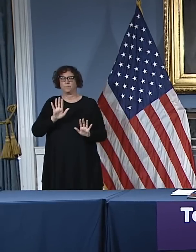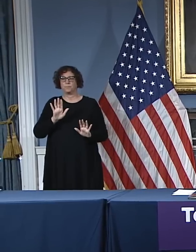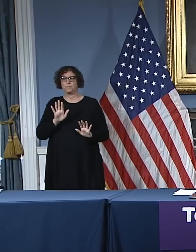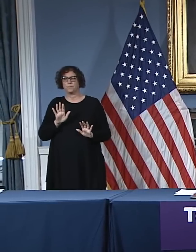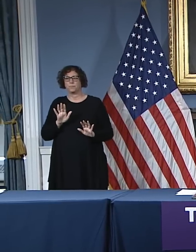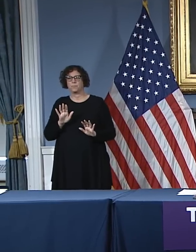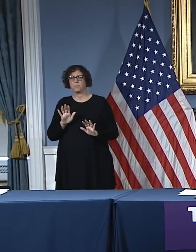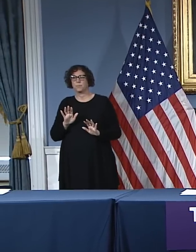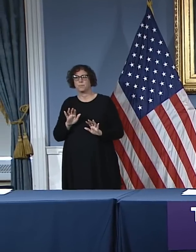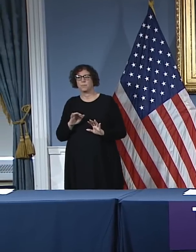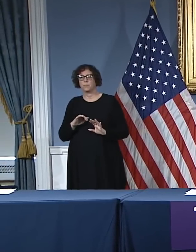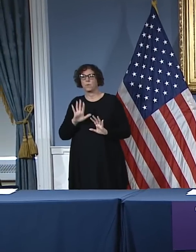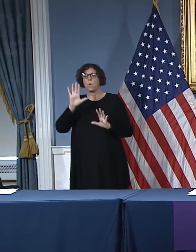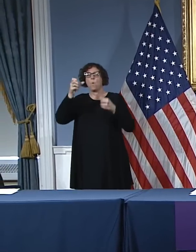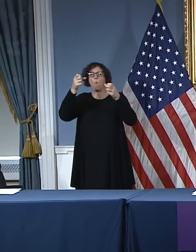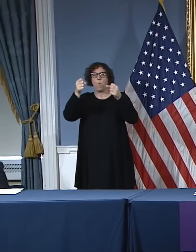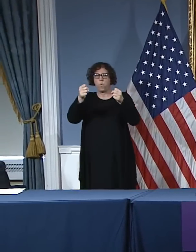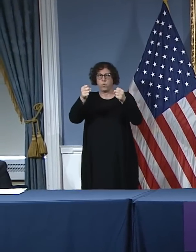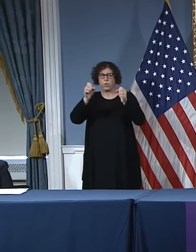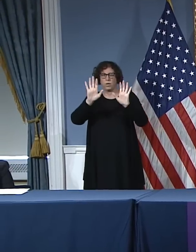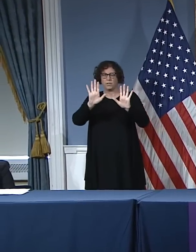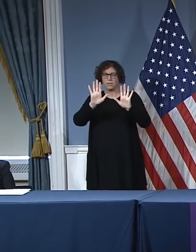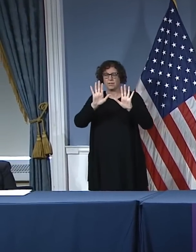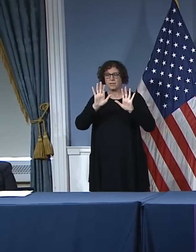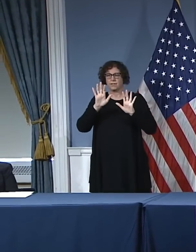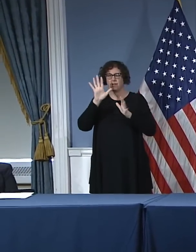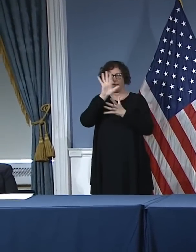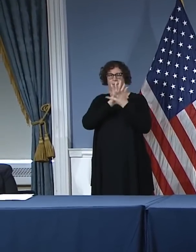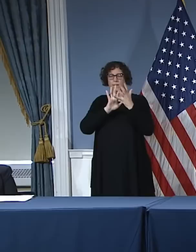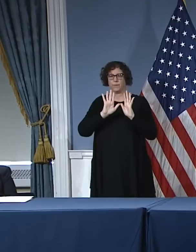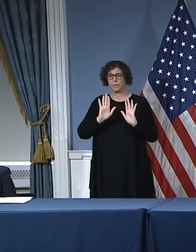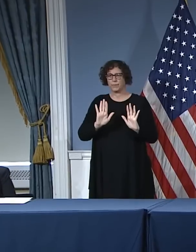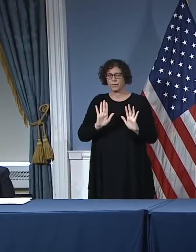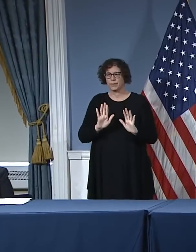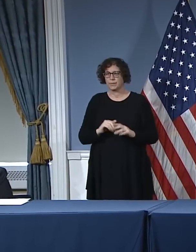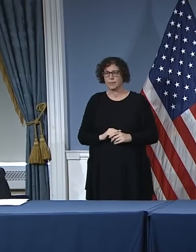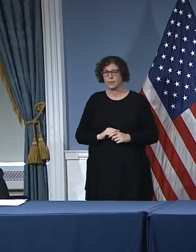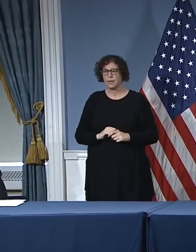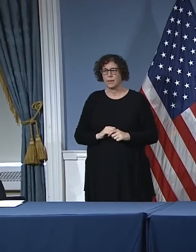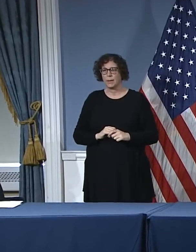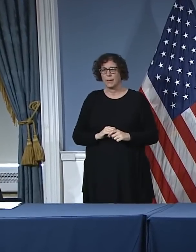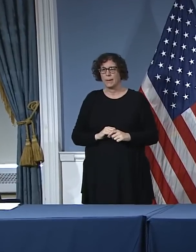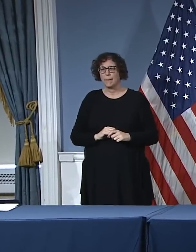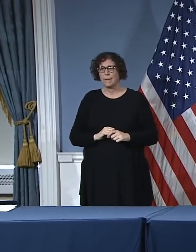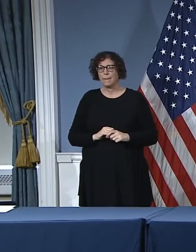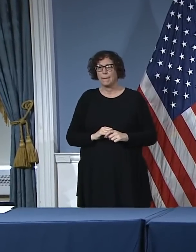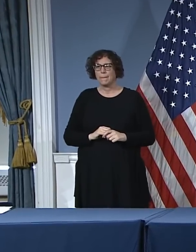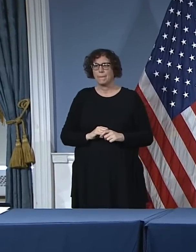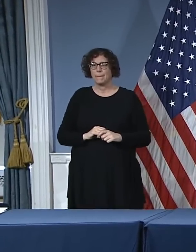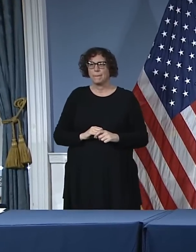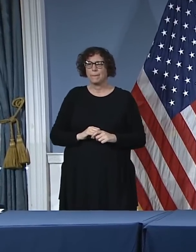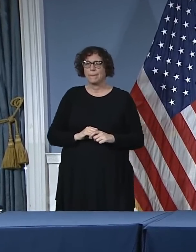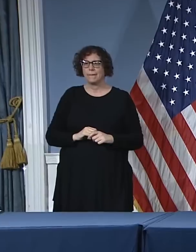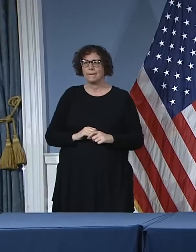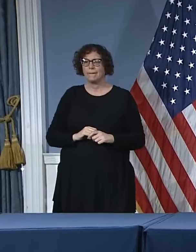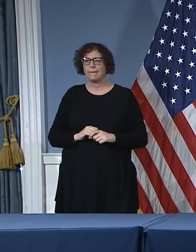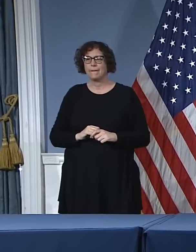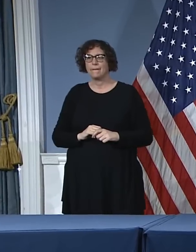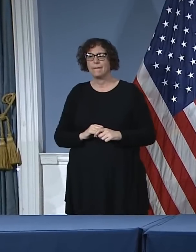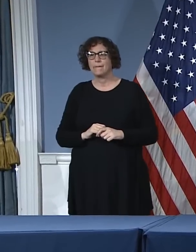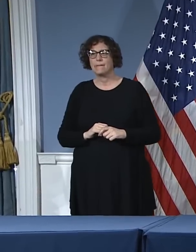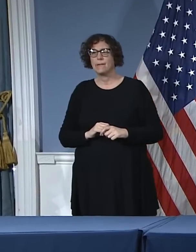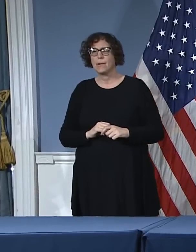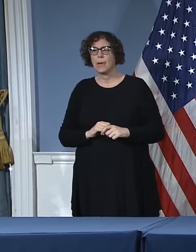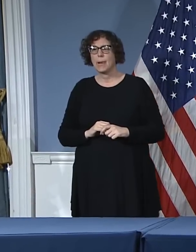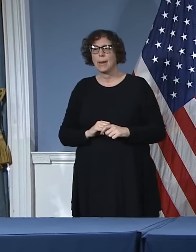this crisis, but for a very particular situation where we thought, where our health people thought it